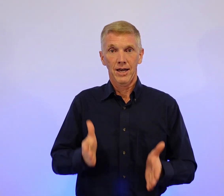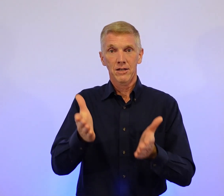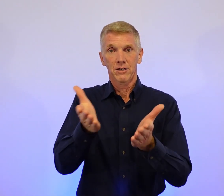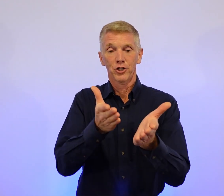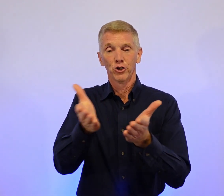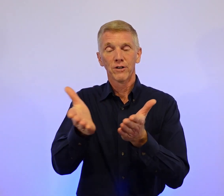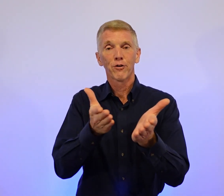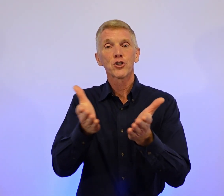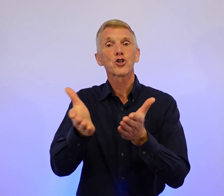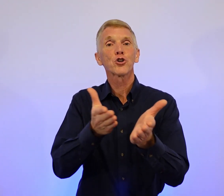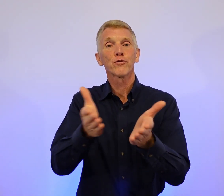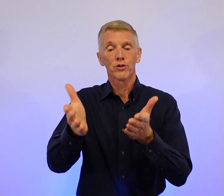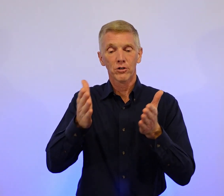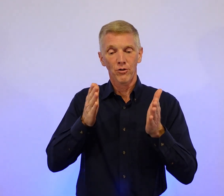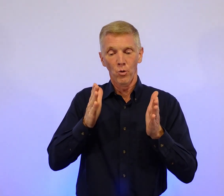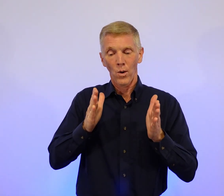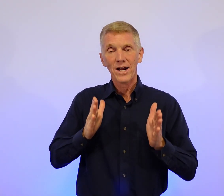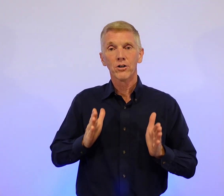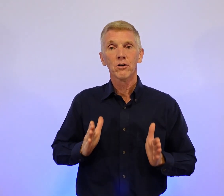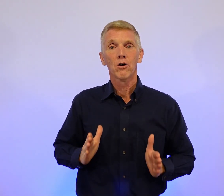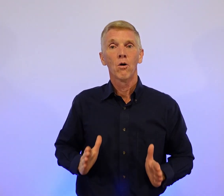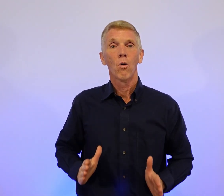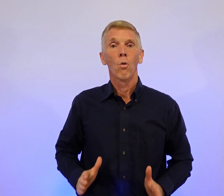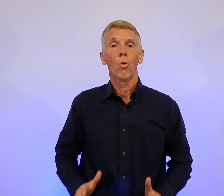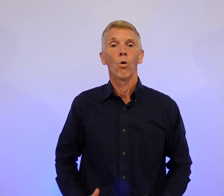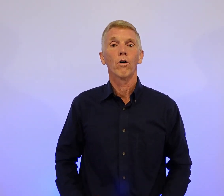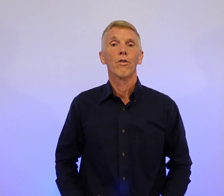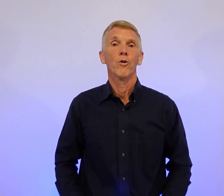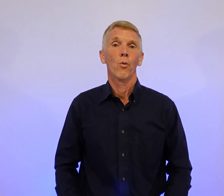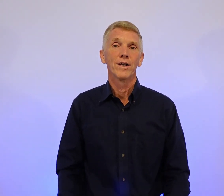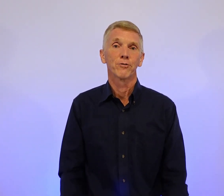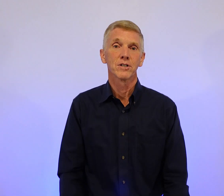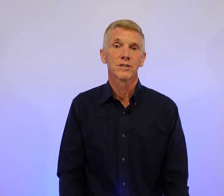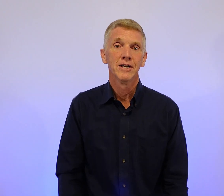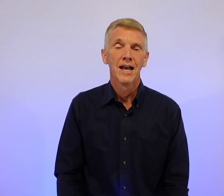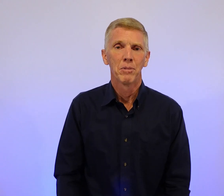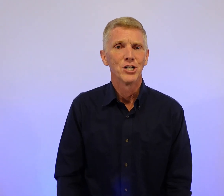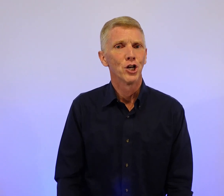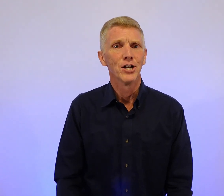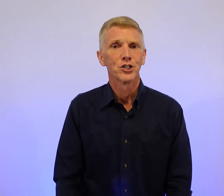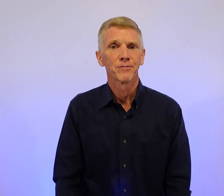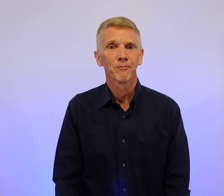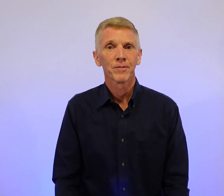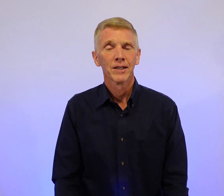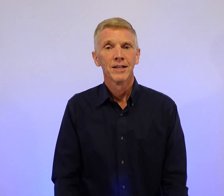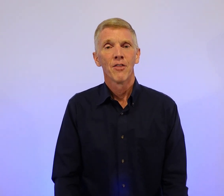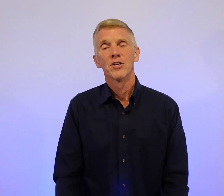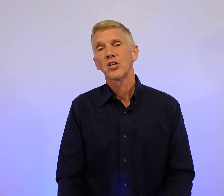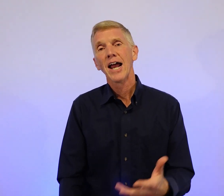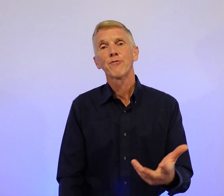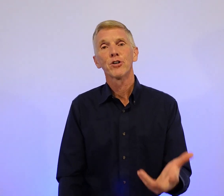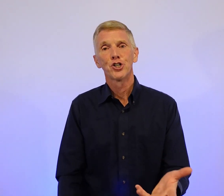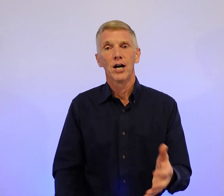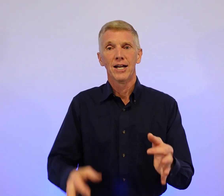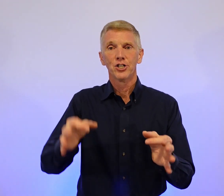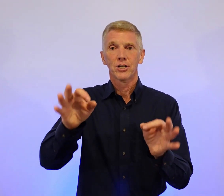Okay, you're looking for the server, the waiter, or the waitress. How about a judge? The sign for judge,